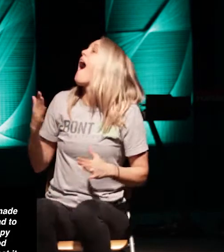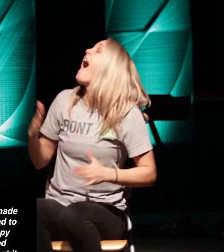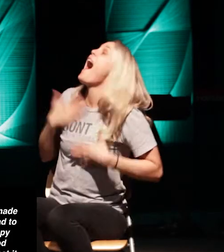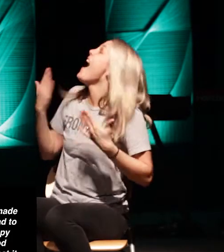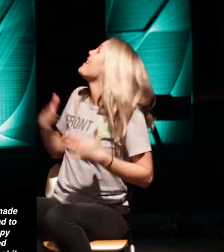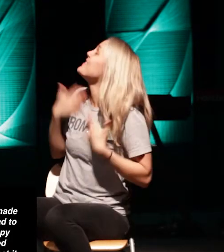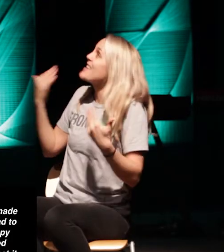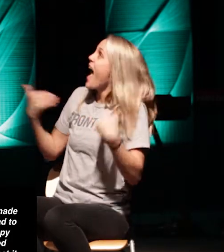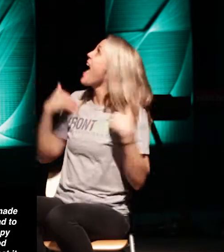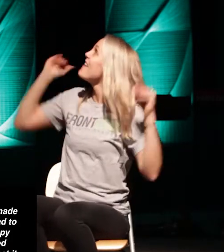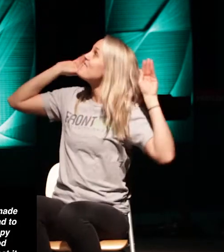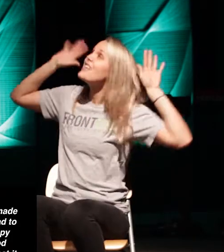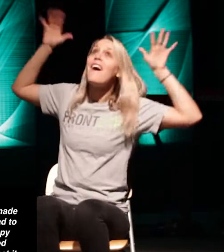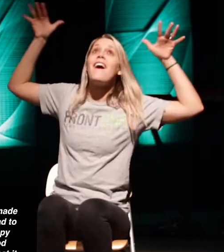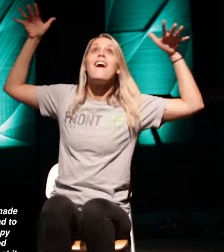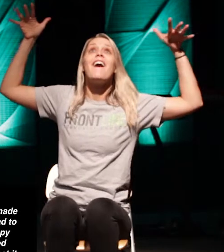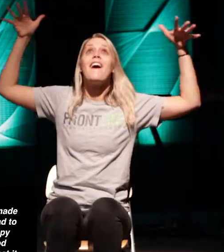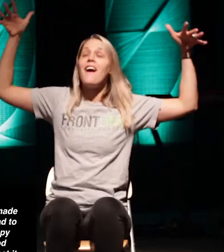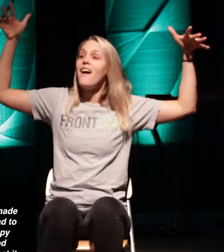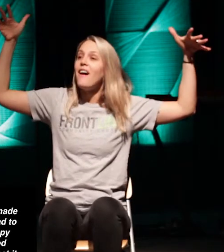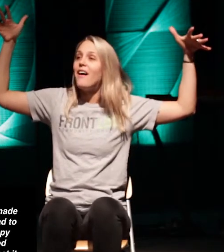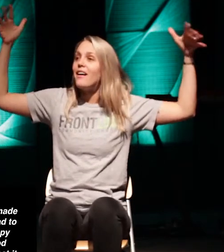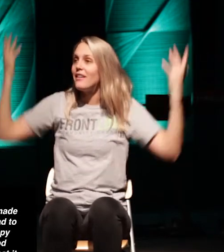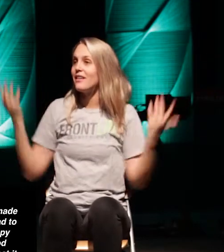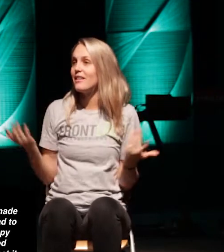the plant.